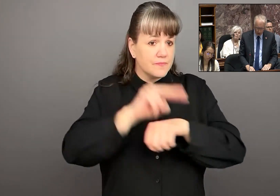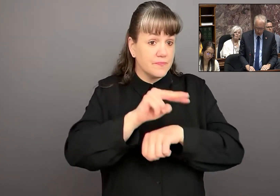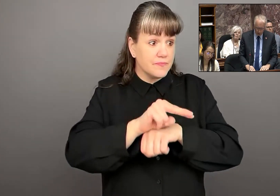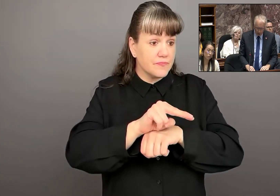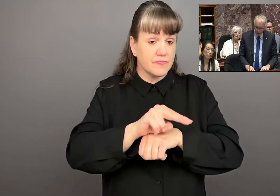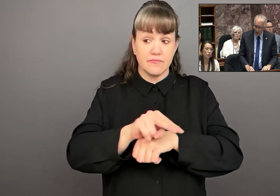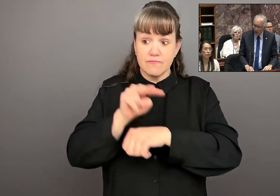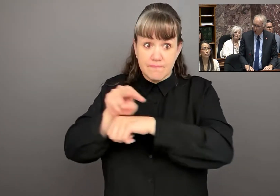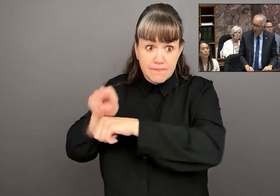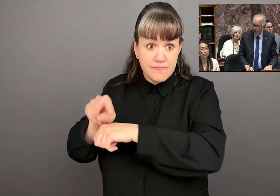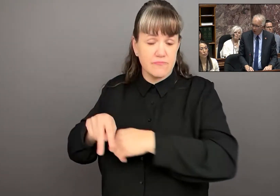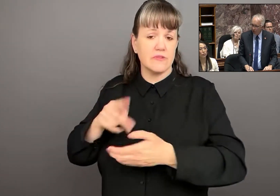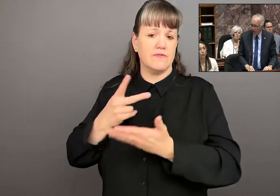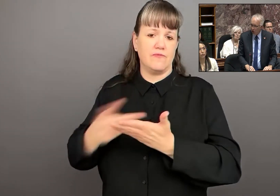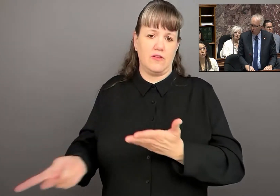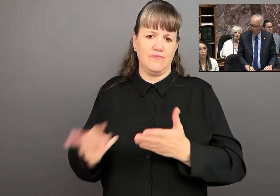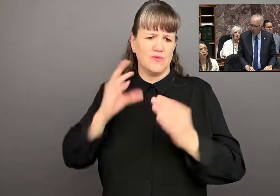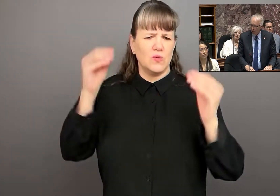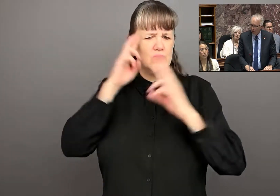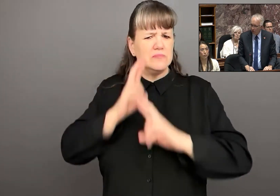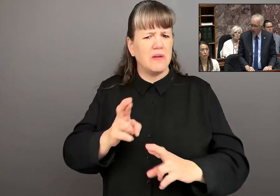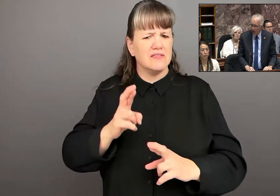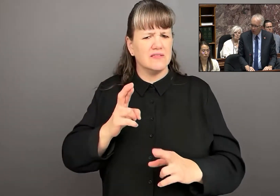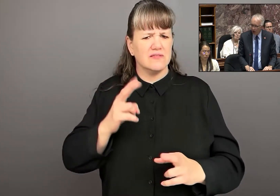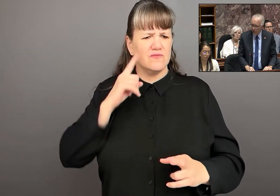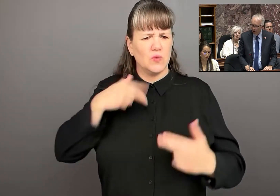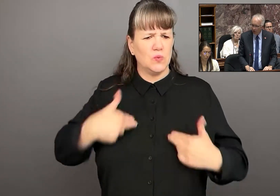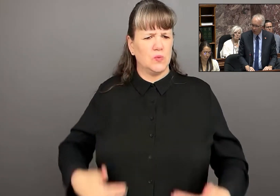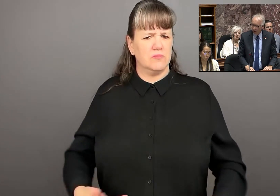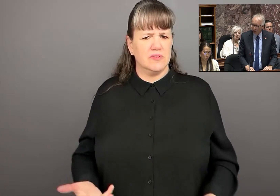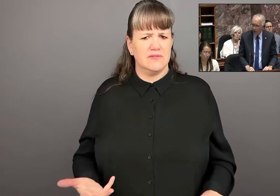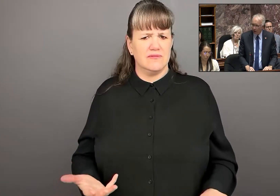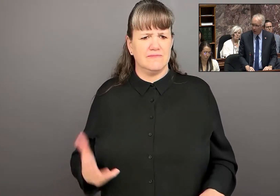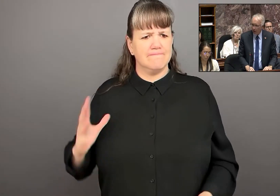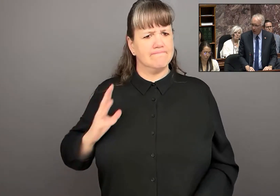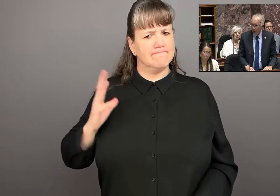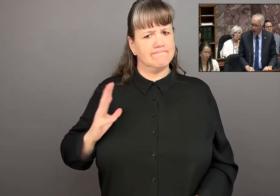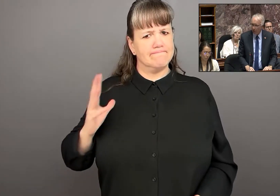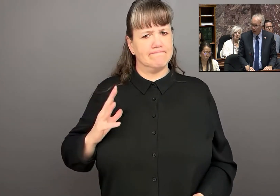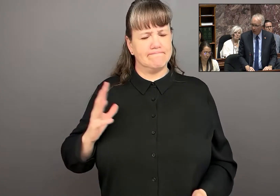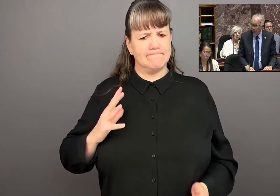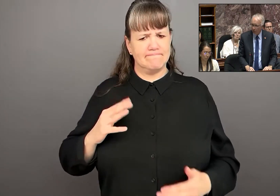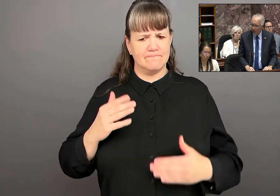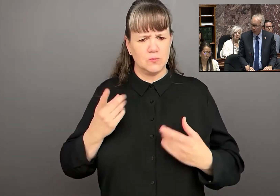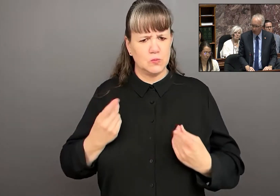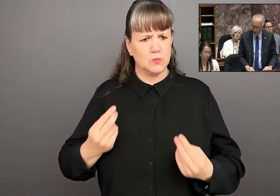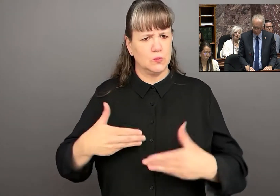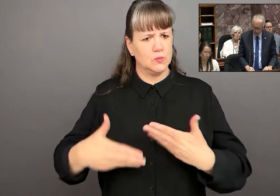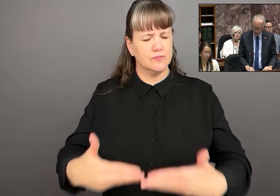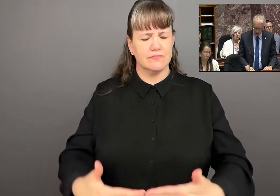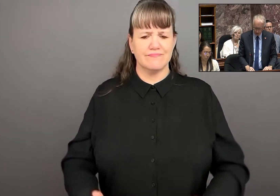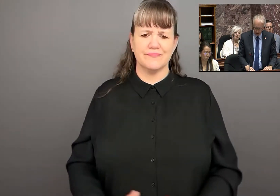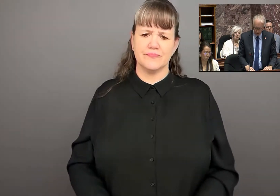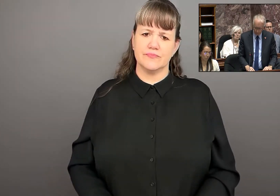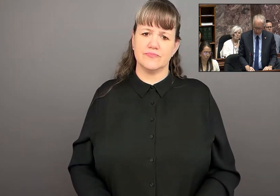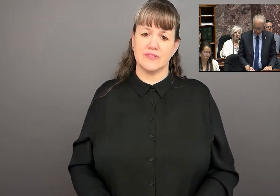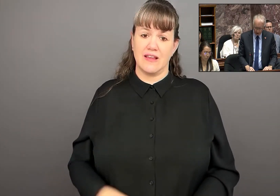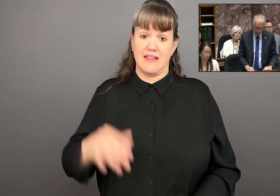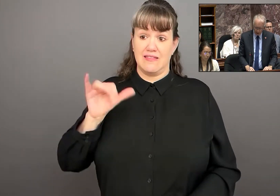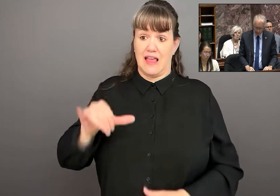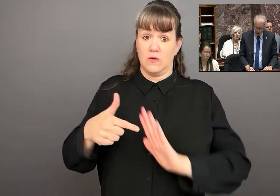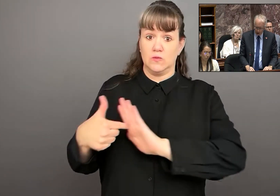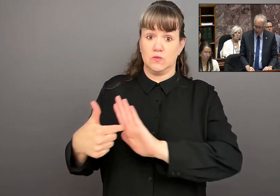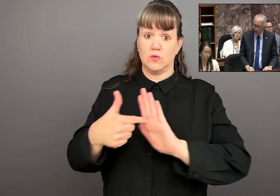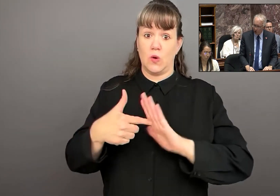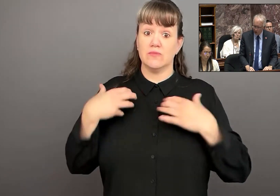Mr. Speaker, although this is an issue, obviously, on the housing, this is a failure of our health system.